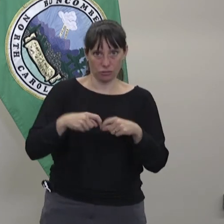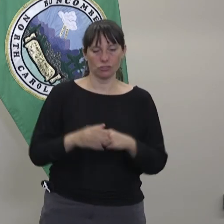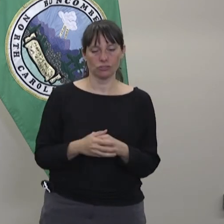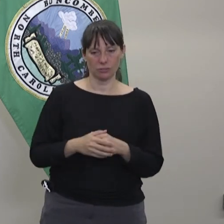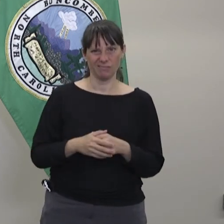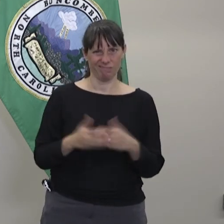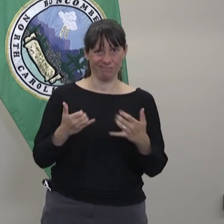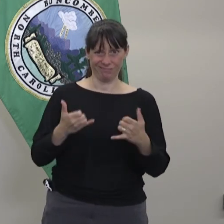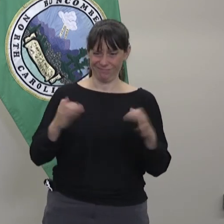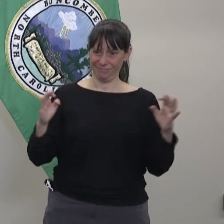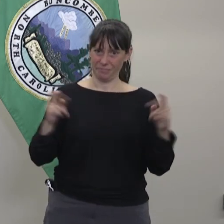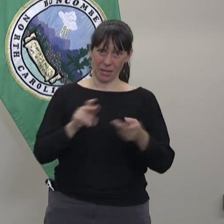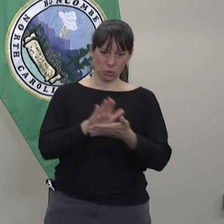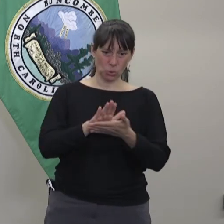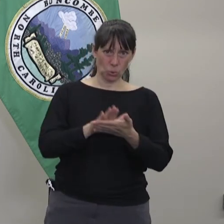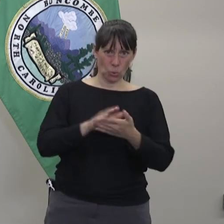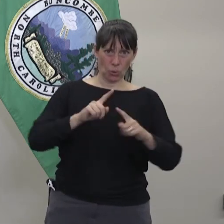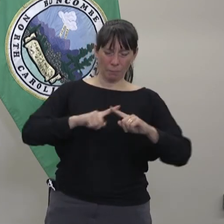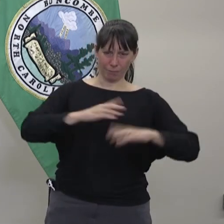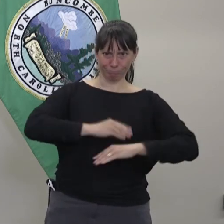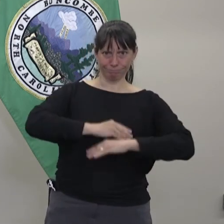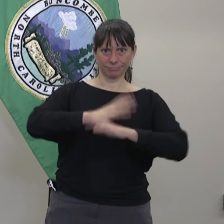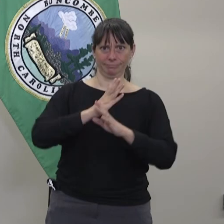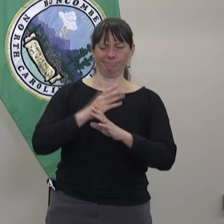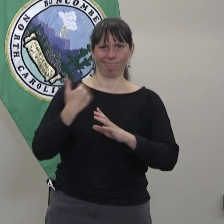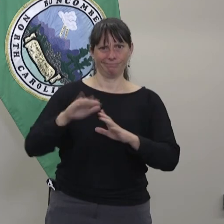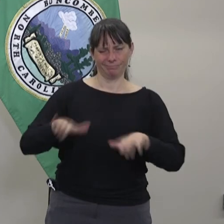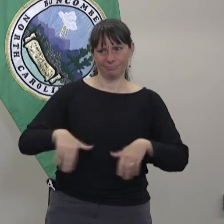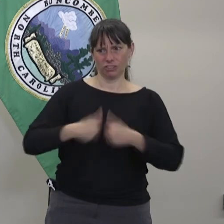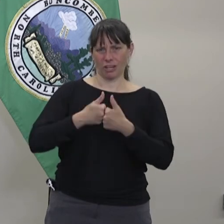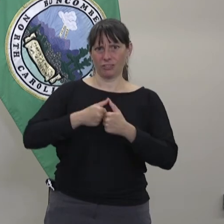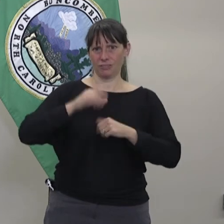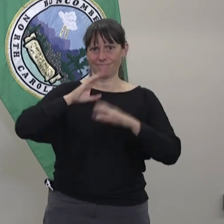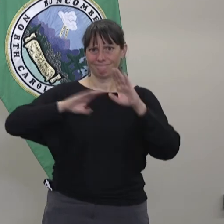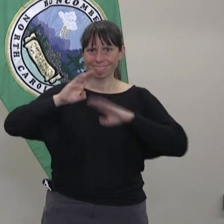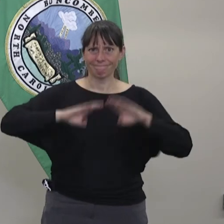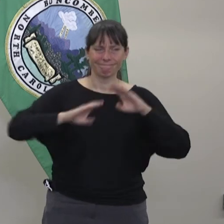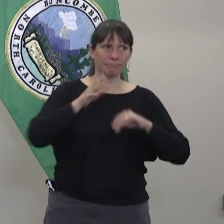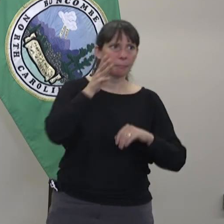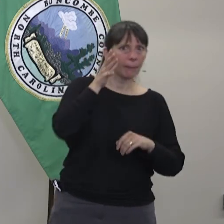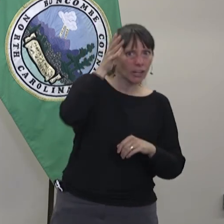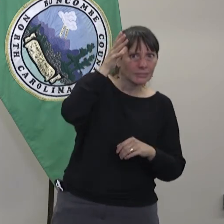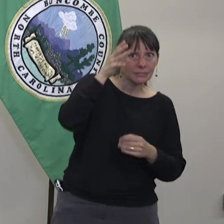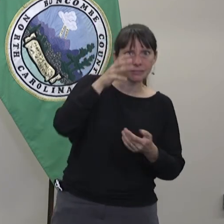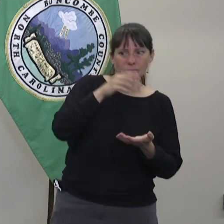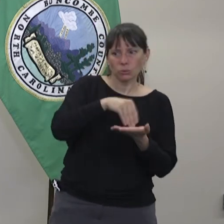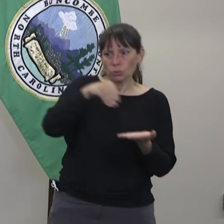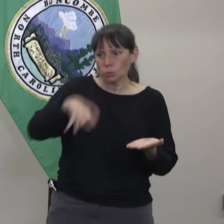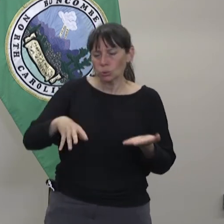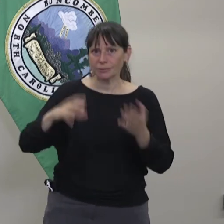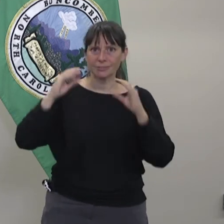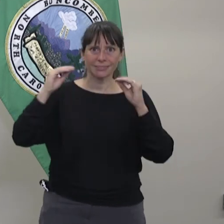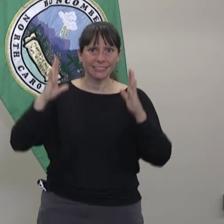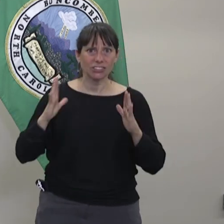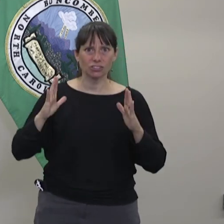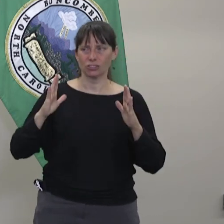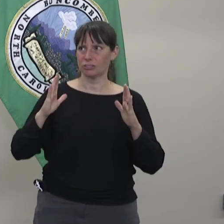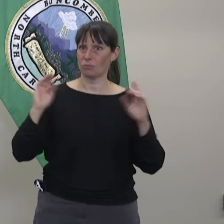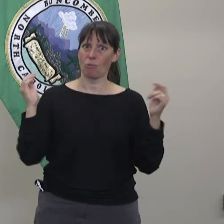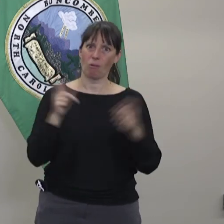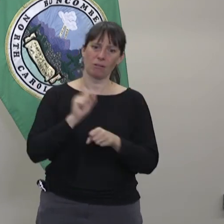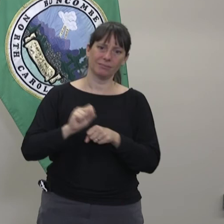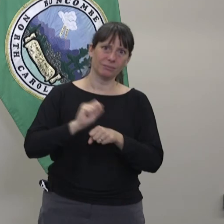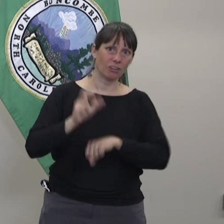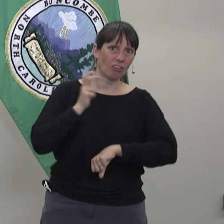community partners are working hard to meet the needs of every student. Join us for this informative session fully hosted